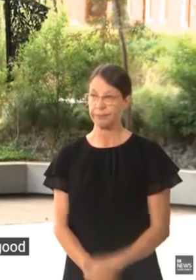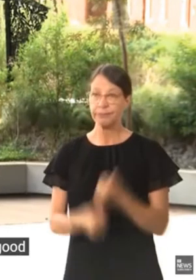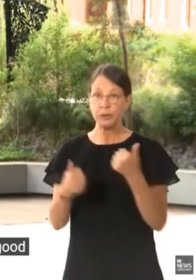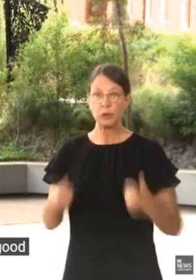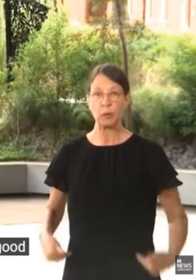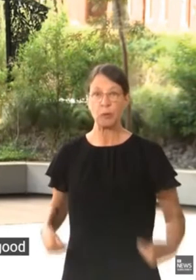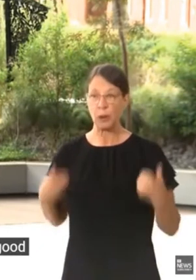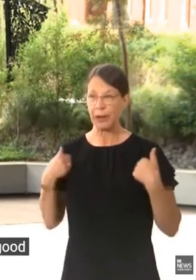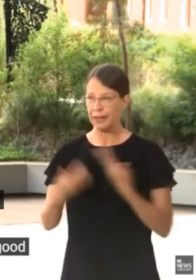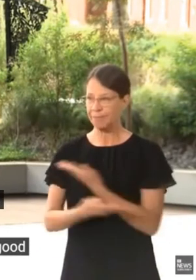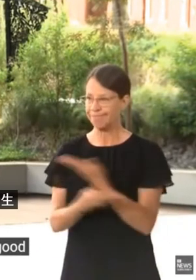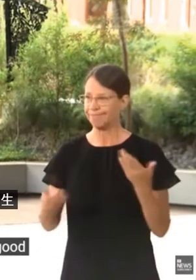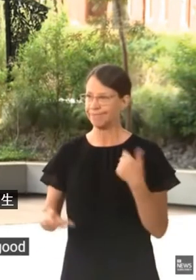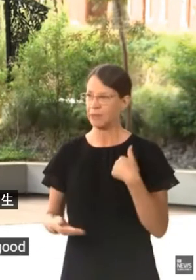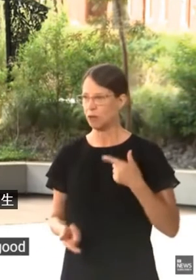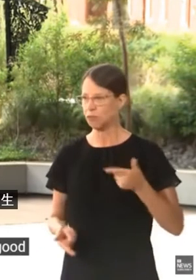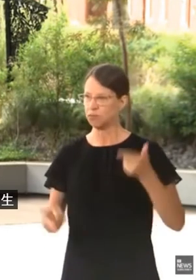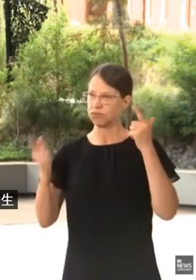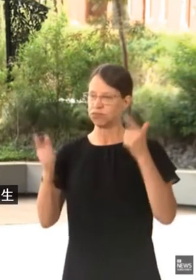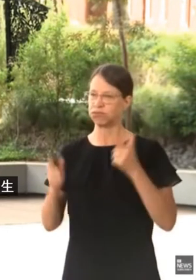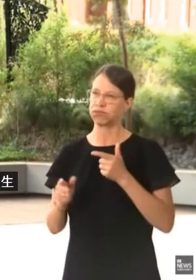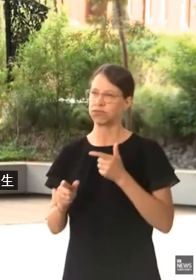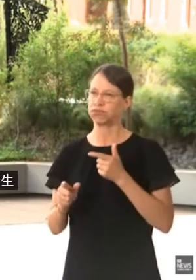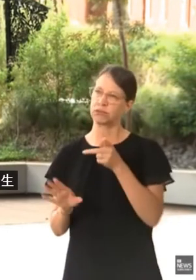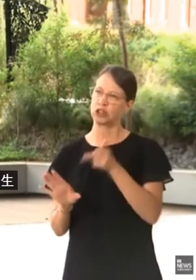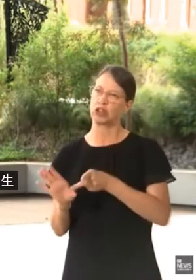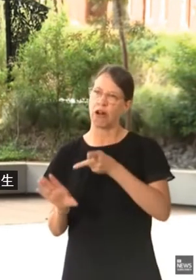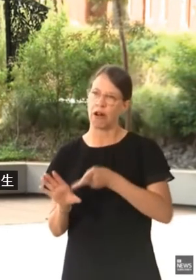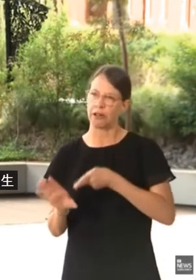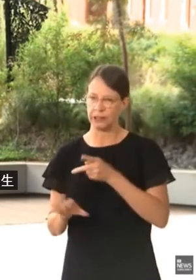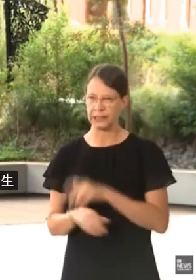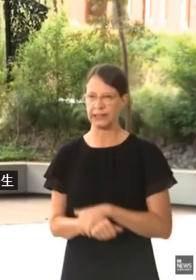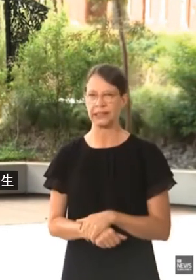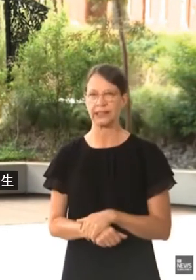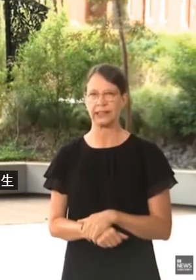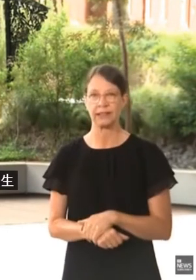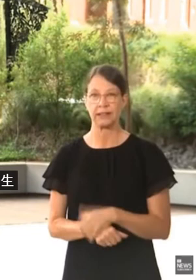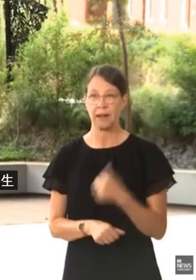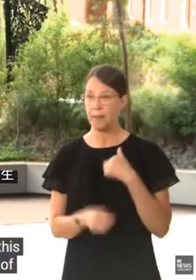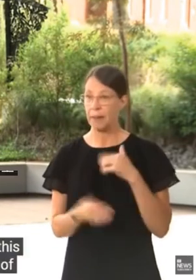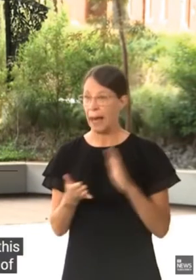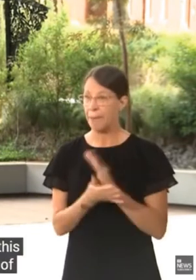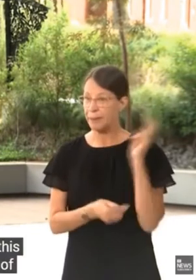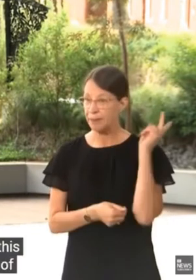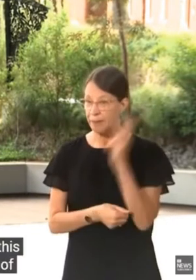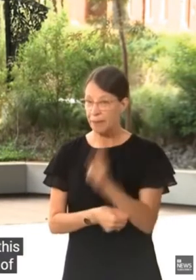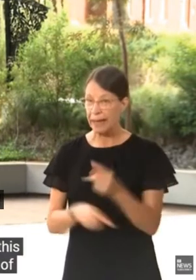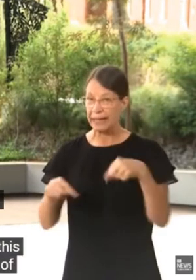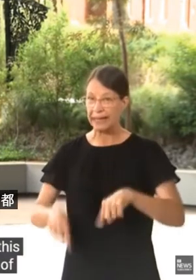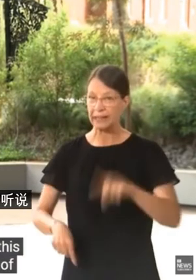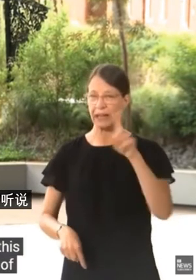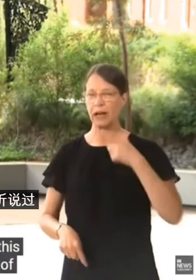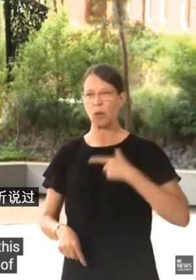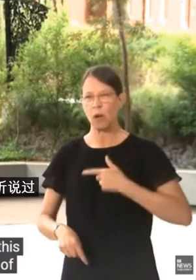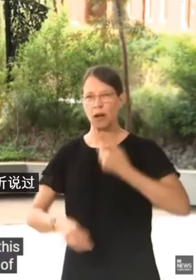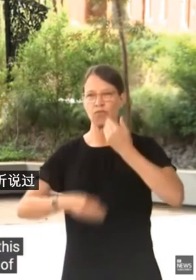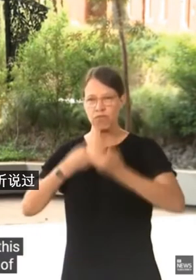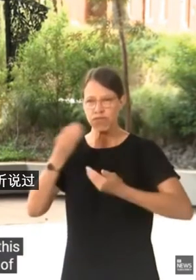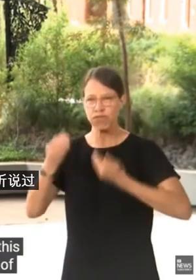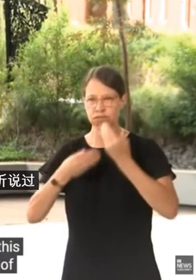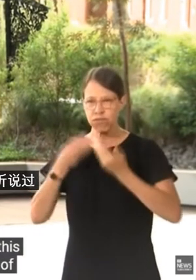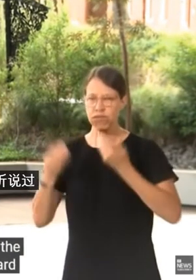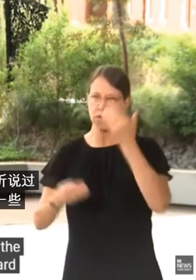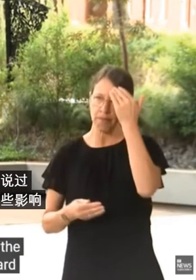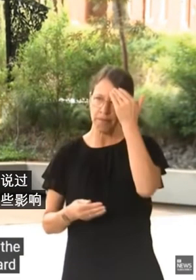Good morning. I'm the Chief Psychiatrist, and I'm pleased to be back here this morning to talk about some of the mental